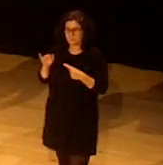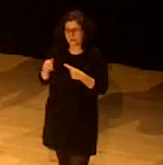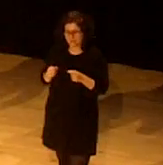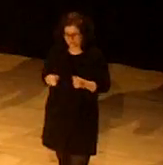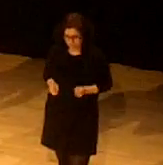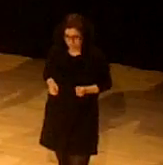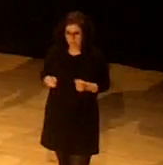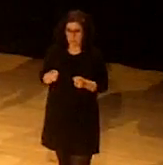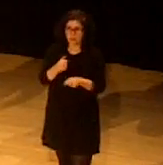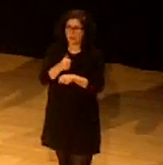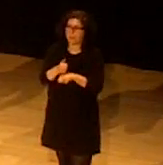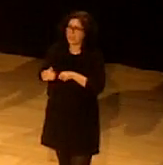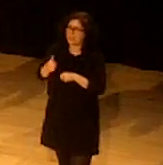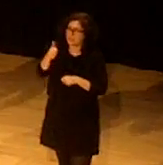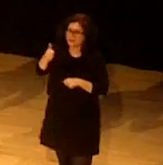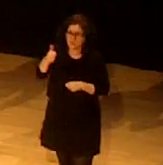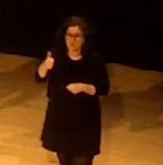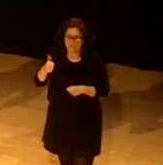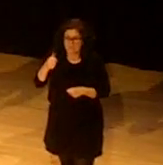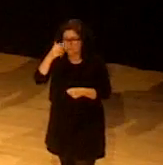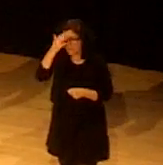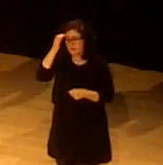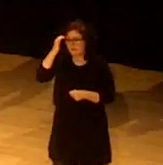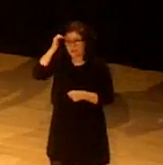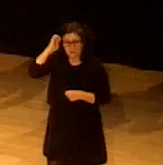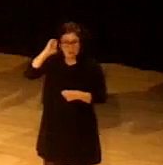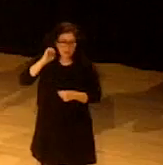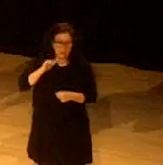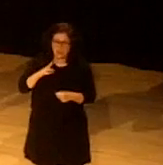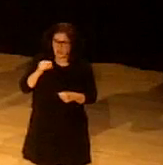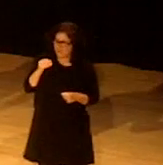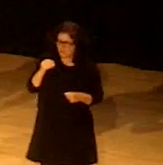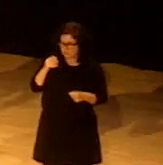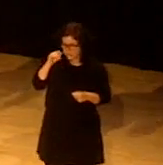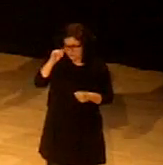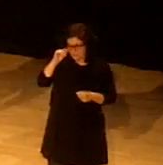ourselves, to